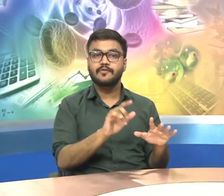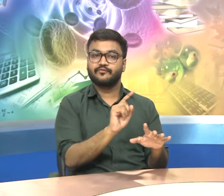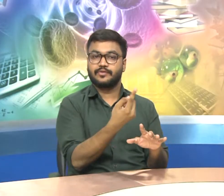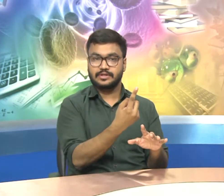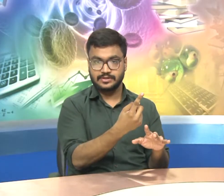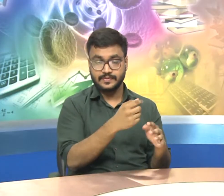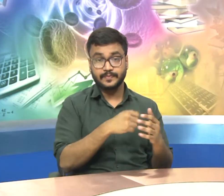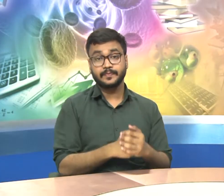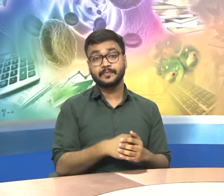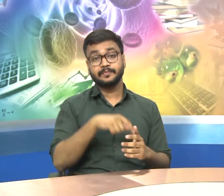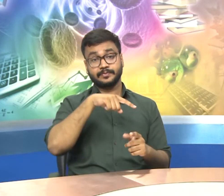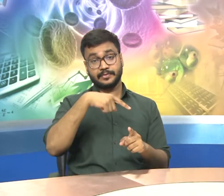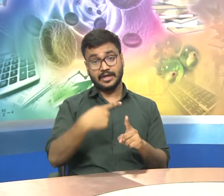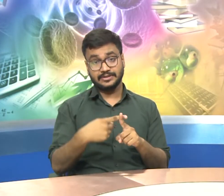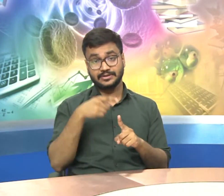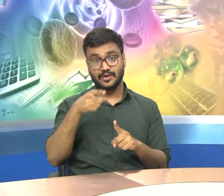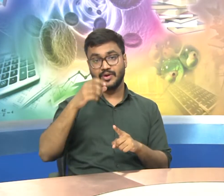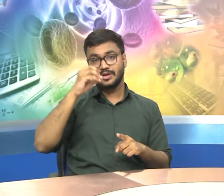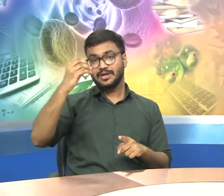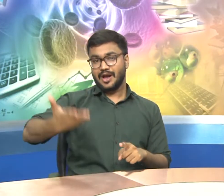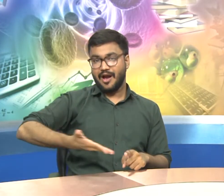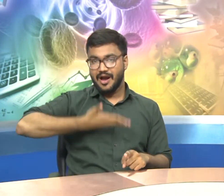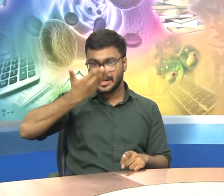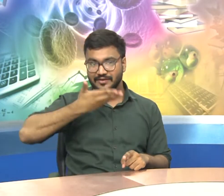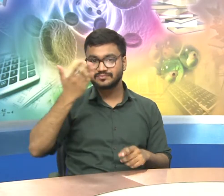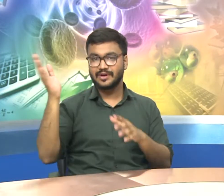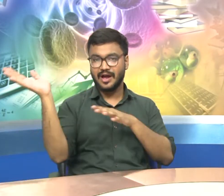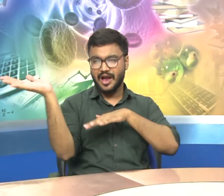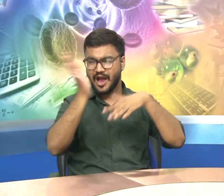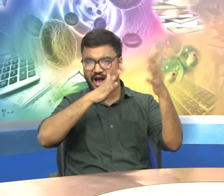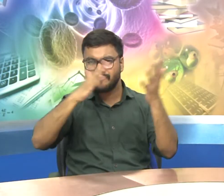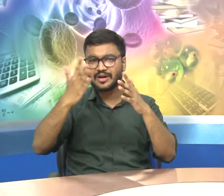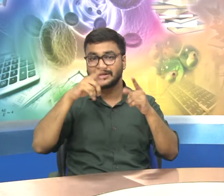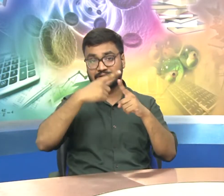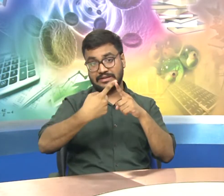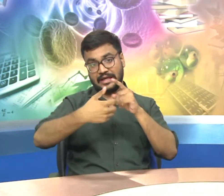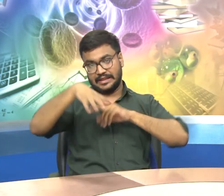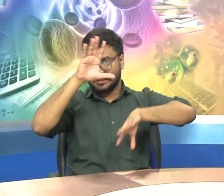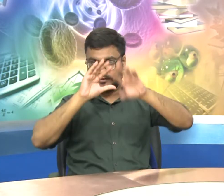learned that what is first living organism,